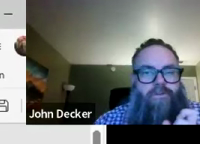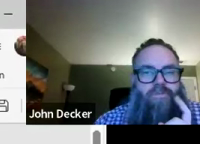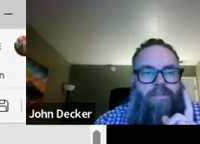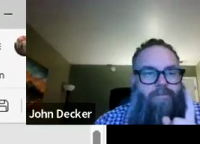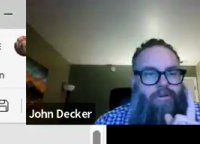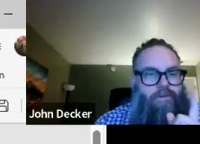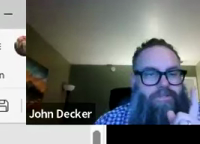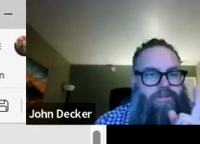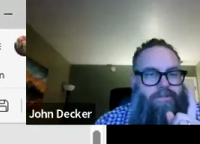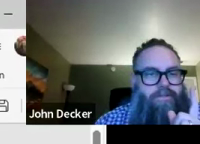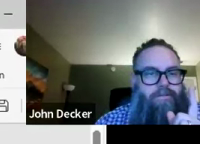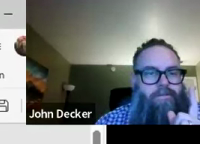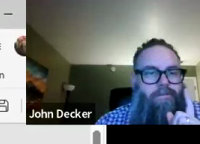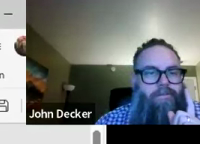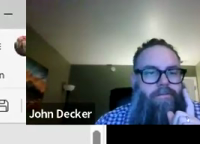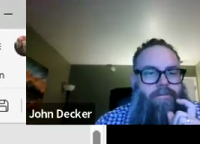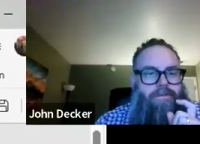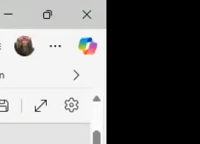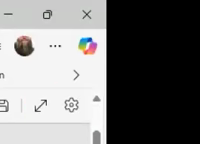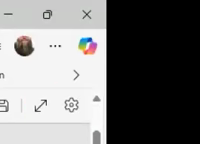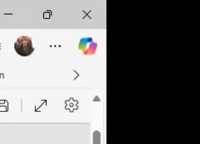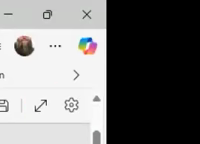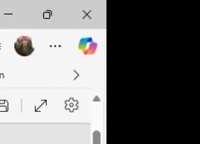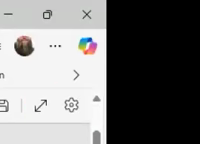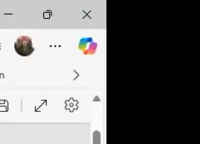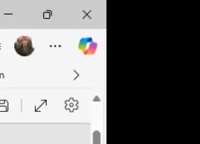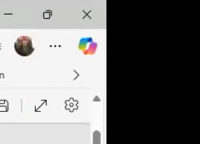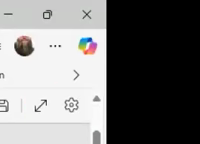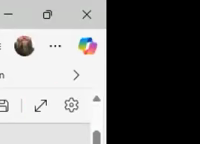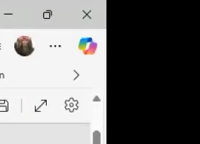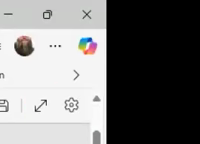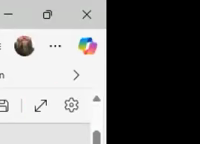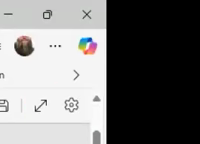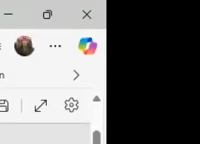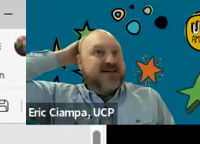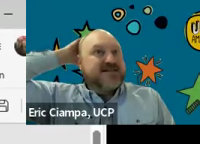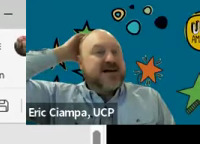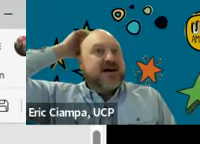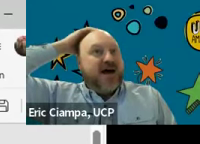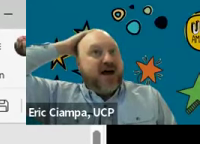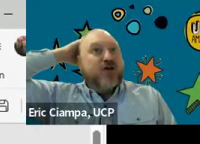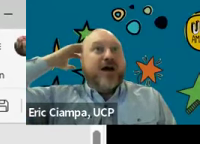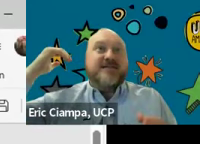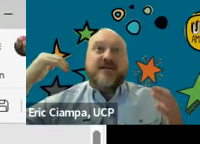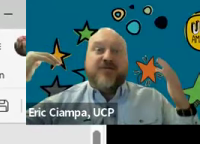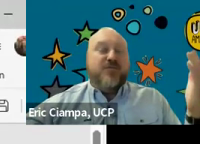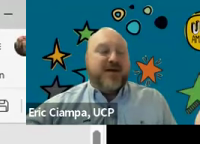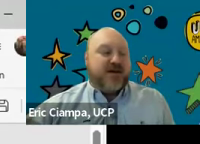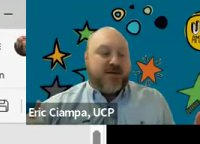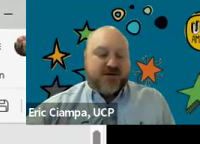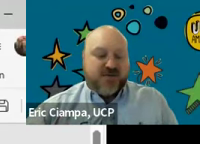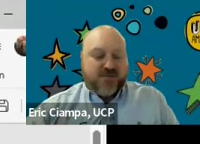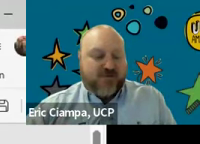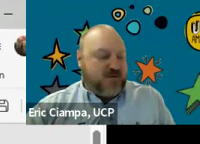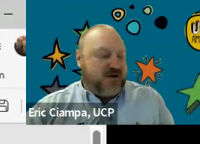could just share with folks what the Capital Coalition is, because I don't know that everyone So the knows, and we always Capital have new people join. Coalition is, you guys, if you've